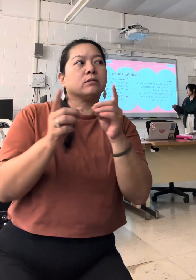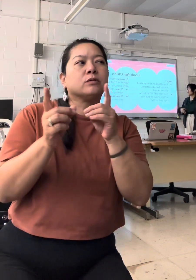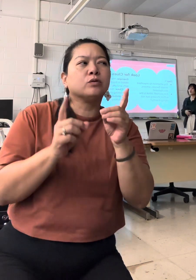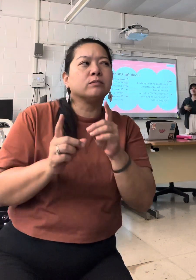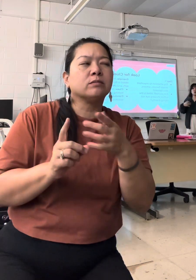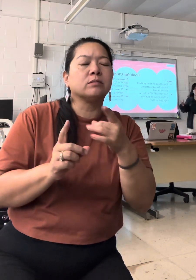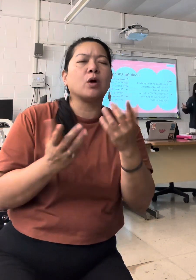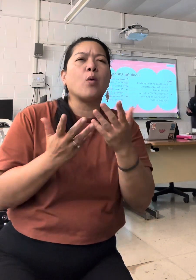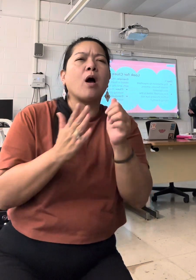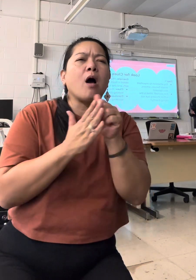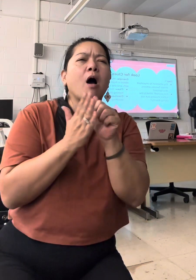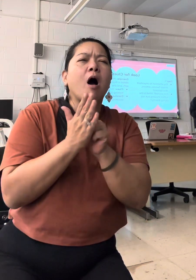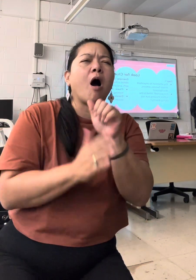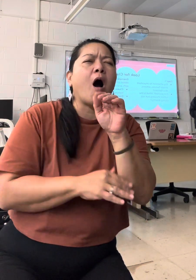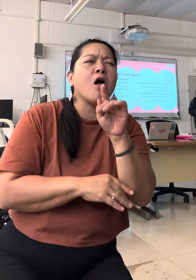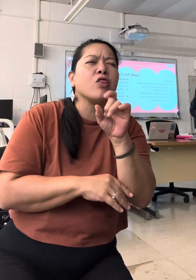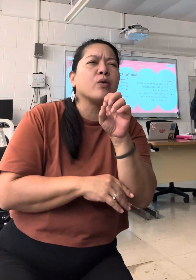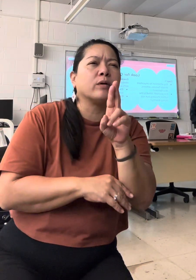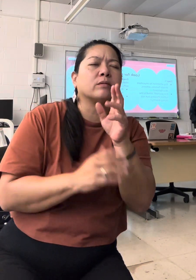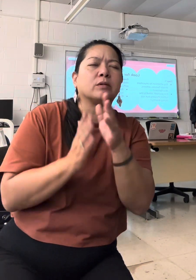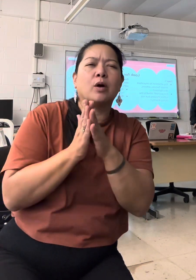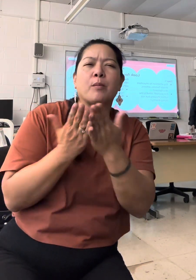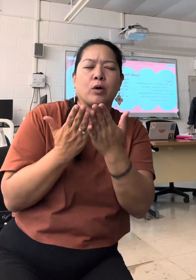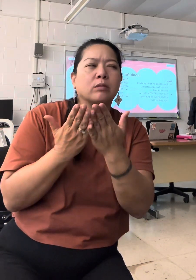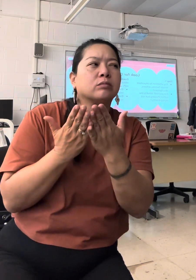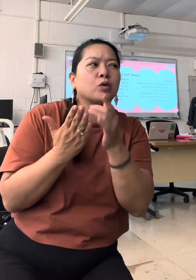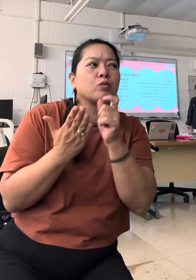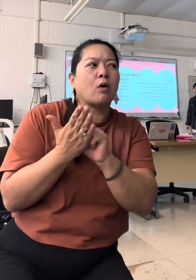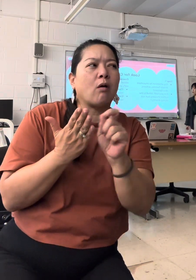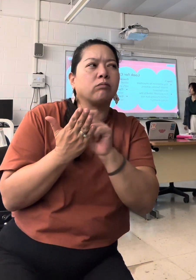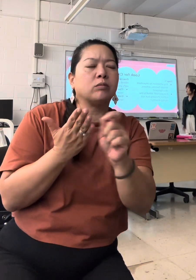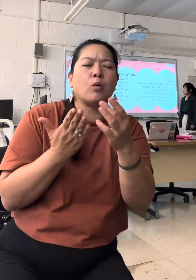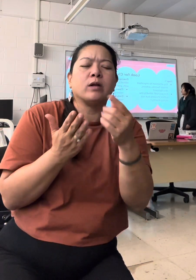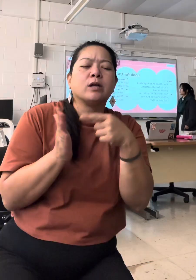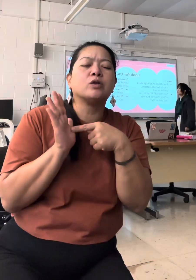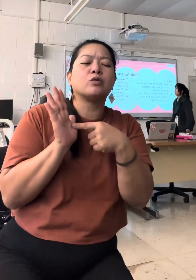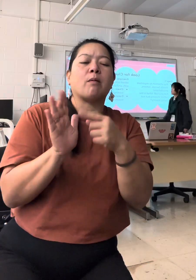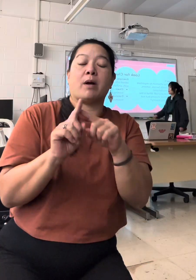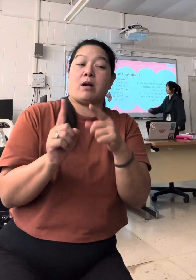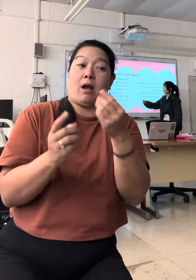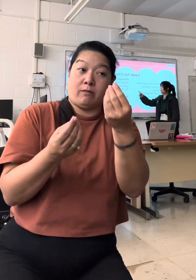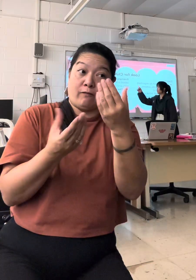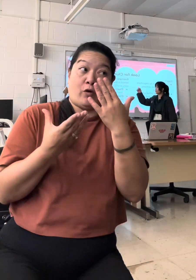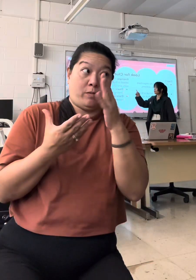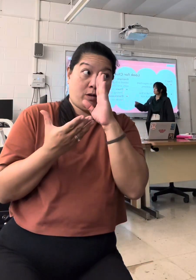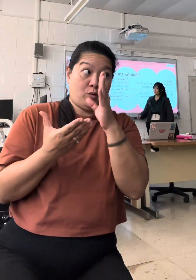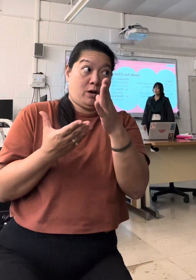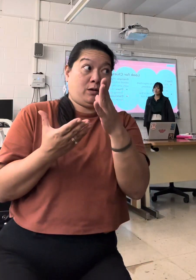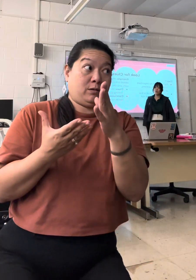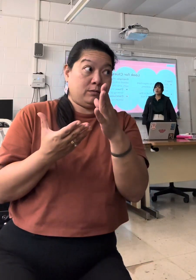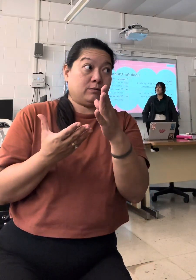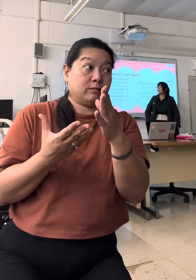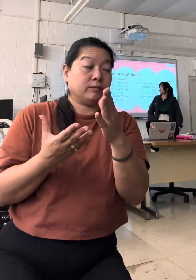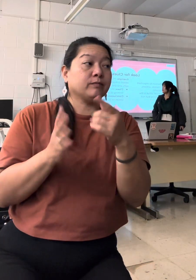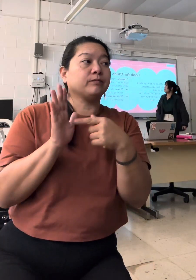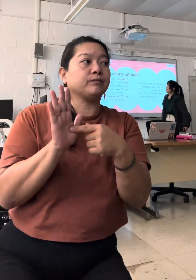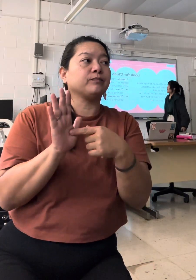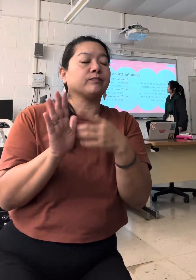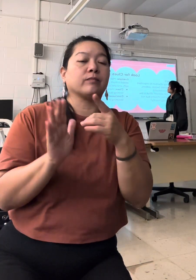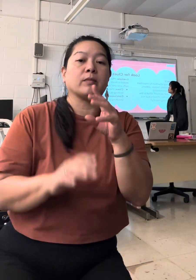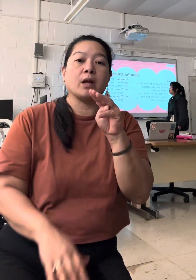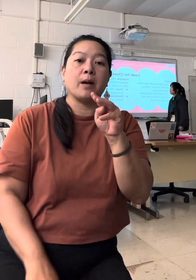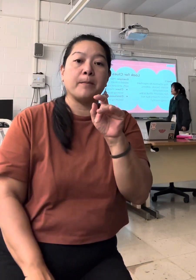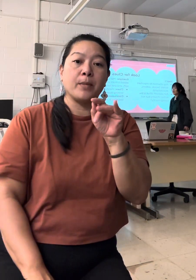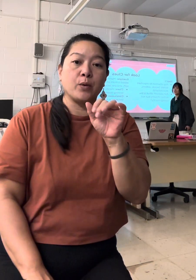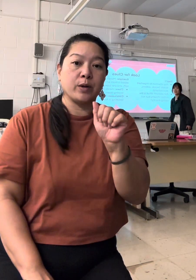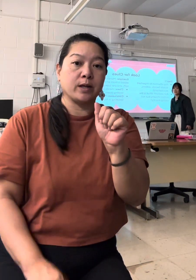is the author showing us, but they're not saying directly to us, right? So here's an example. Maria's